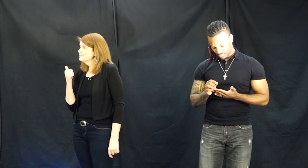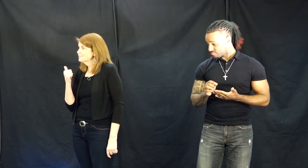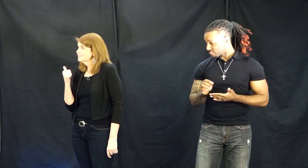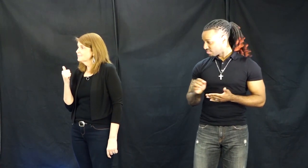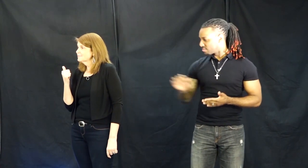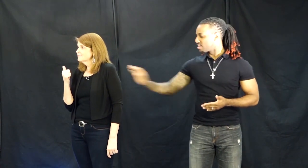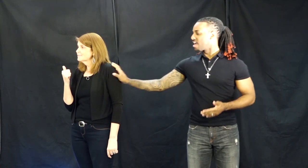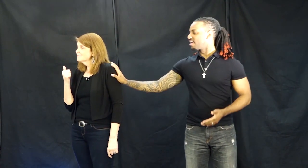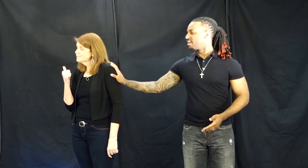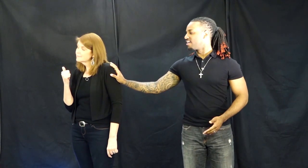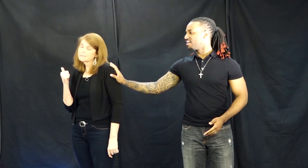Hey,